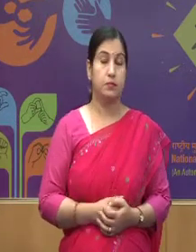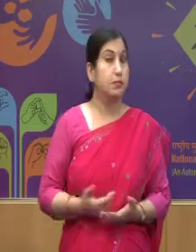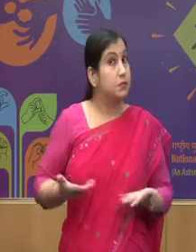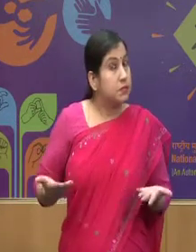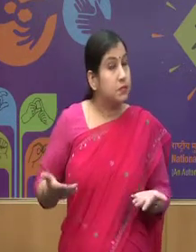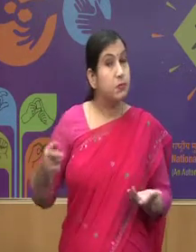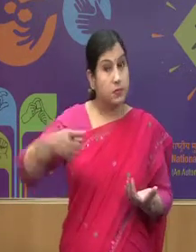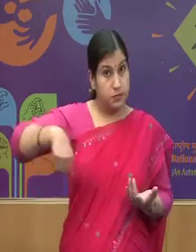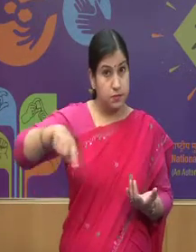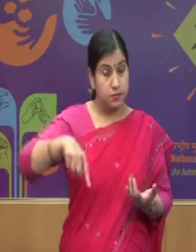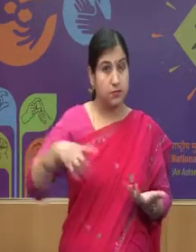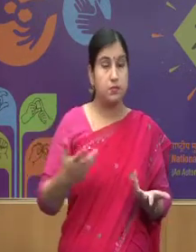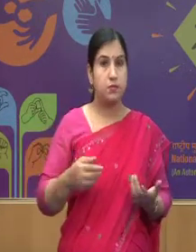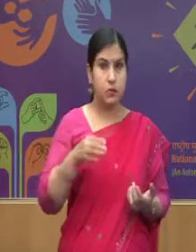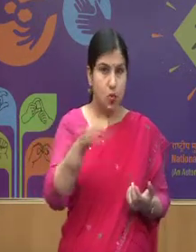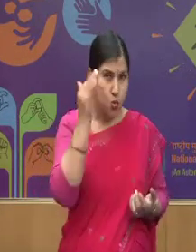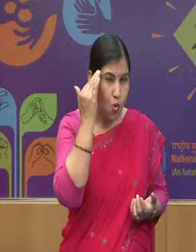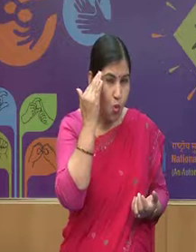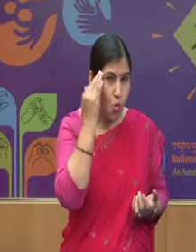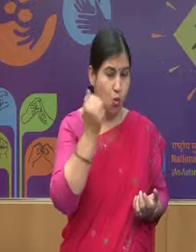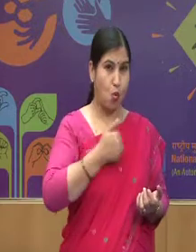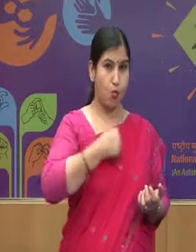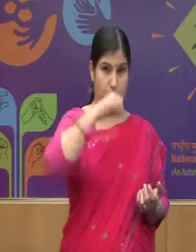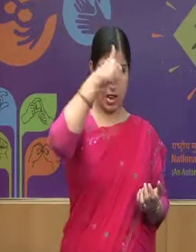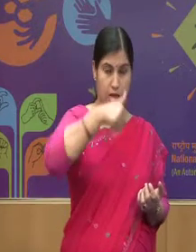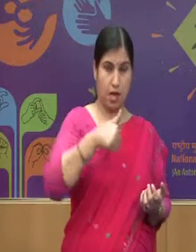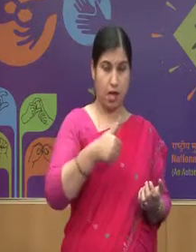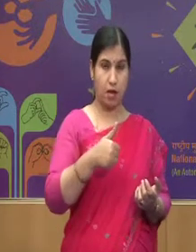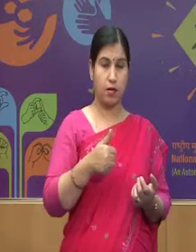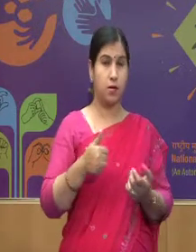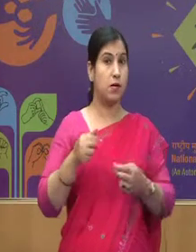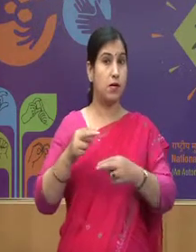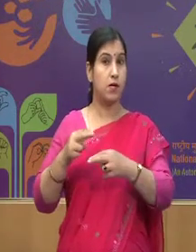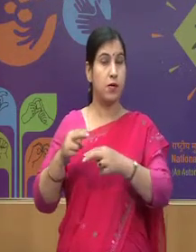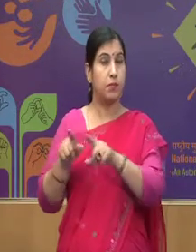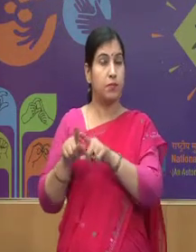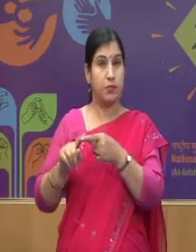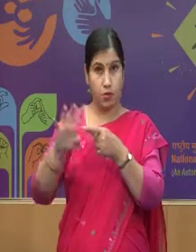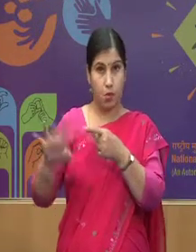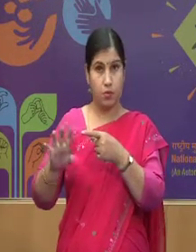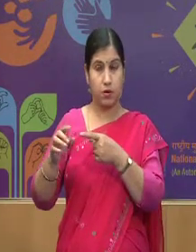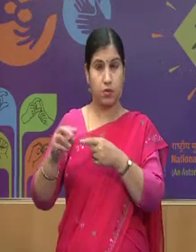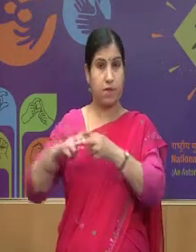By the way, do you know our country was colonized by which European nation?